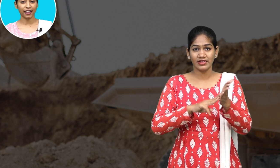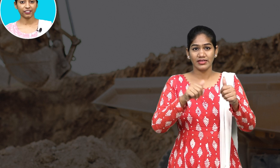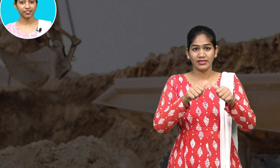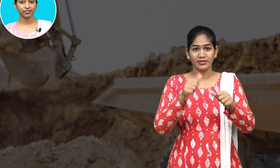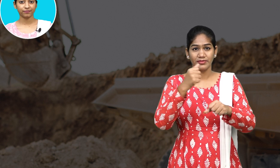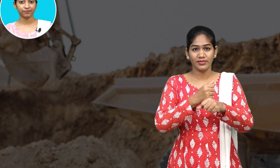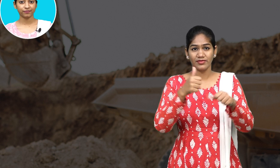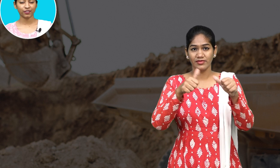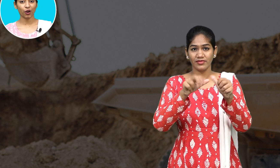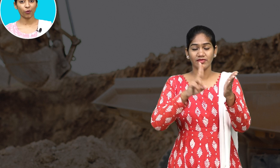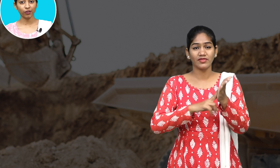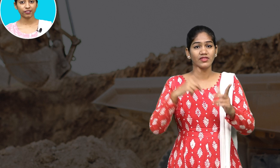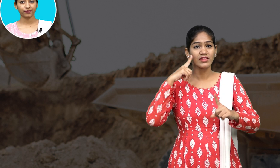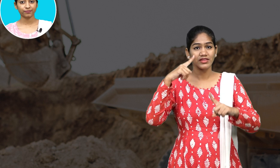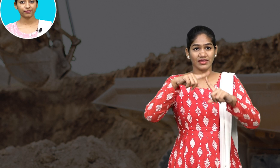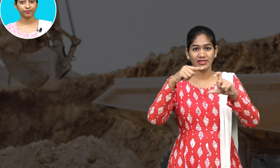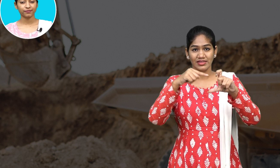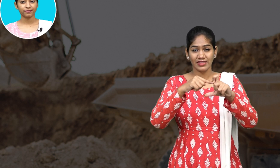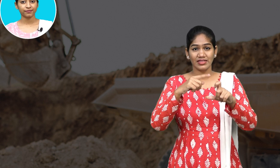magnetite iron ore,